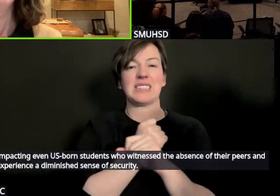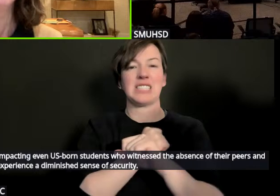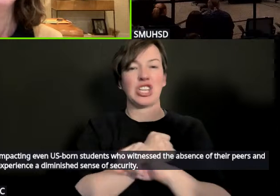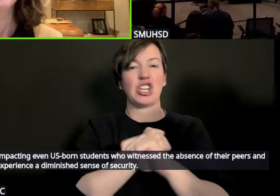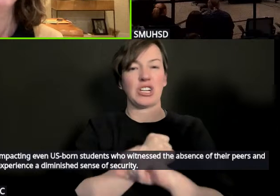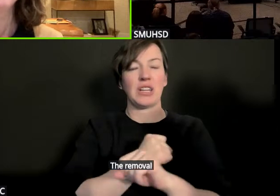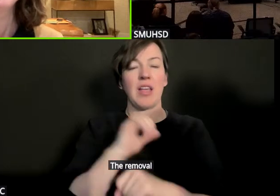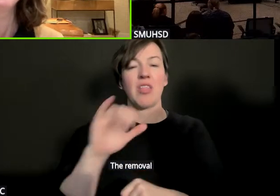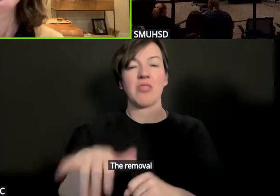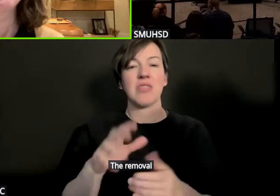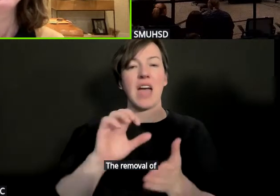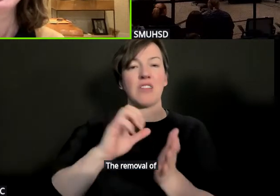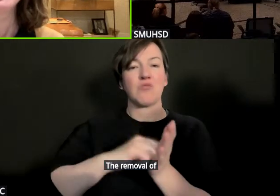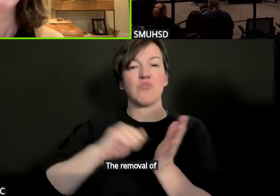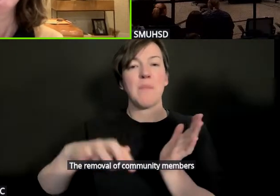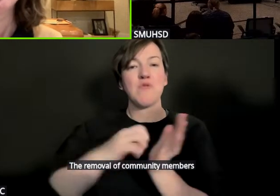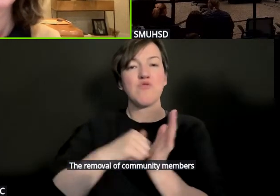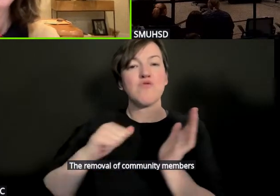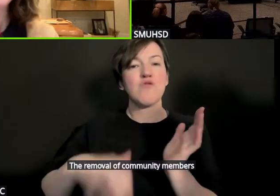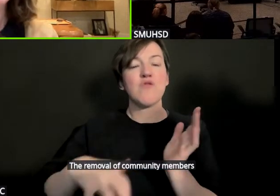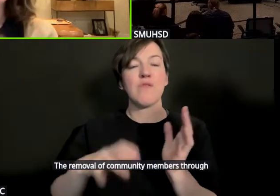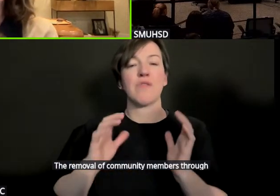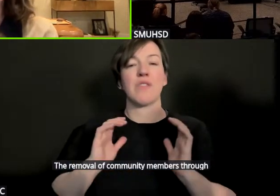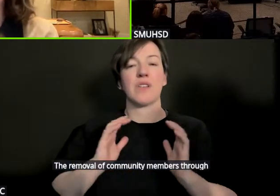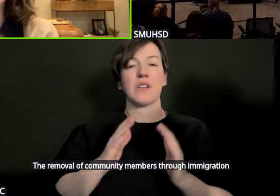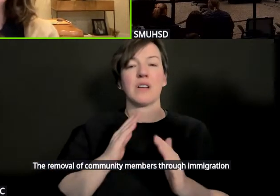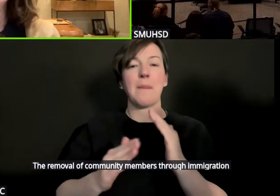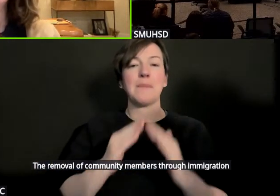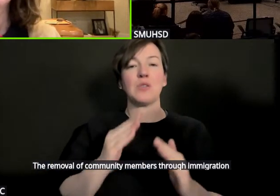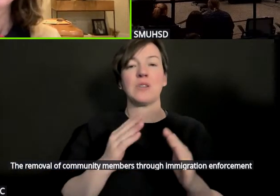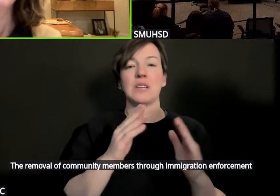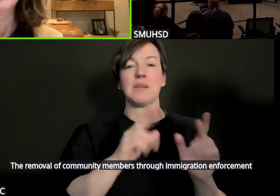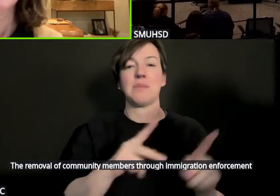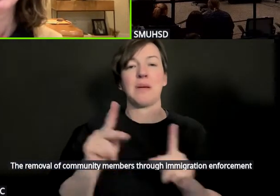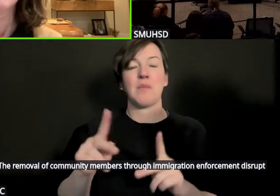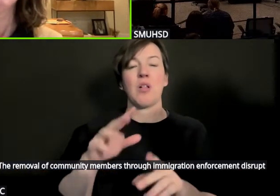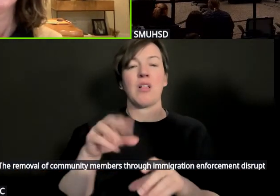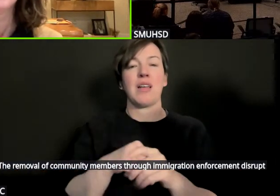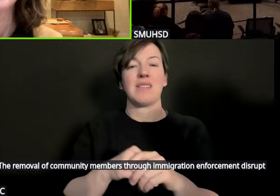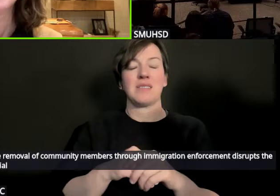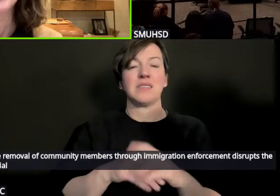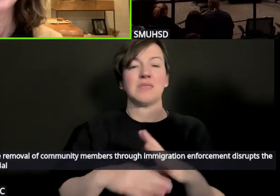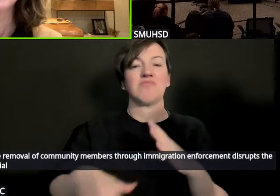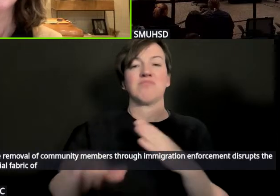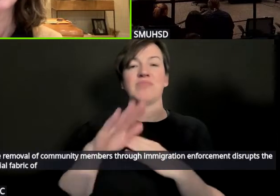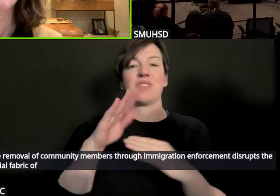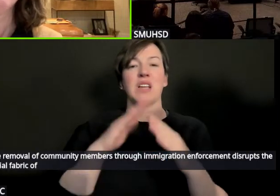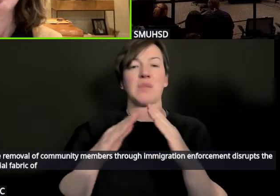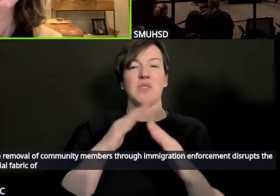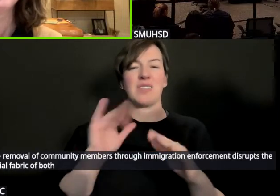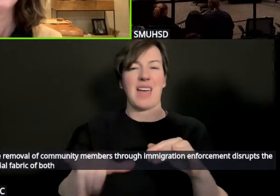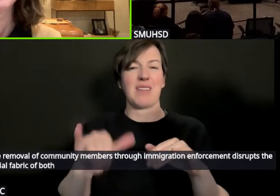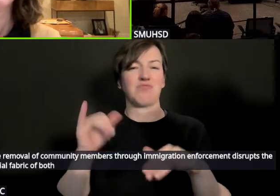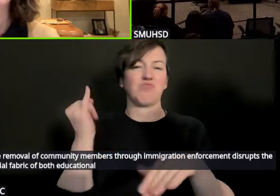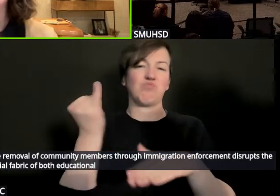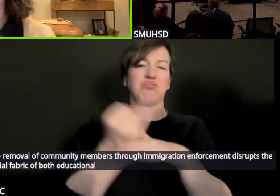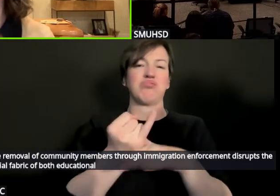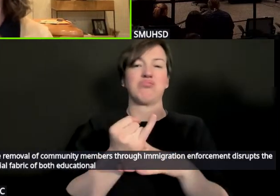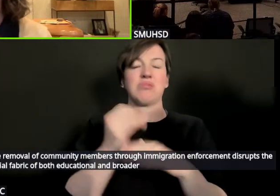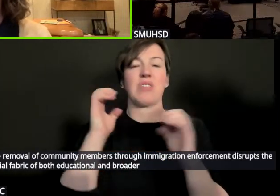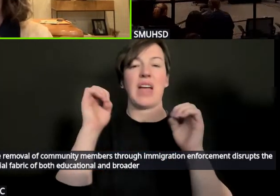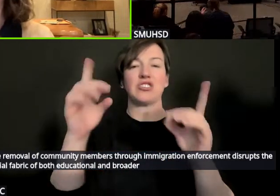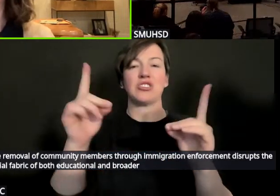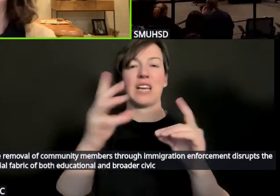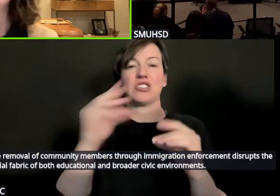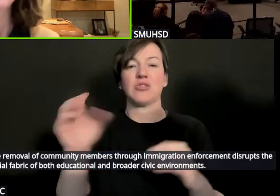of community members through immigration enforcement disrupts the social fabric of both educational and broader civic